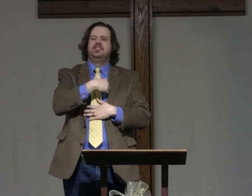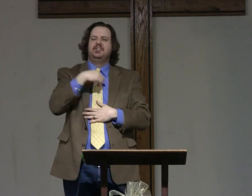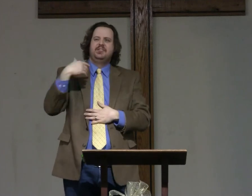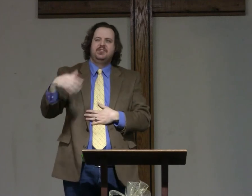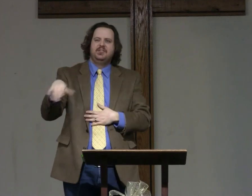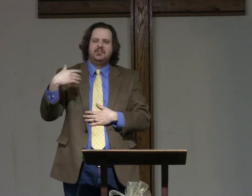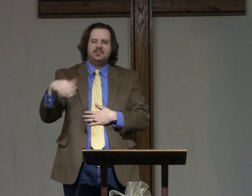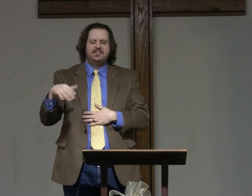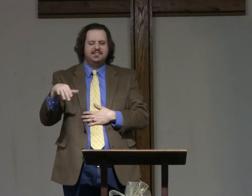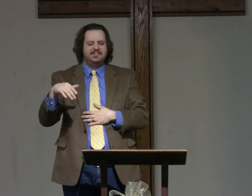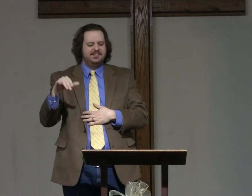and how he saved us,